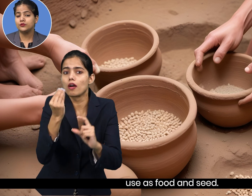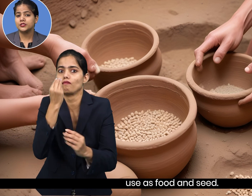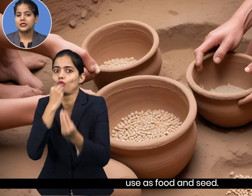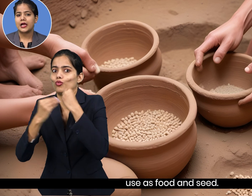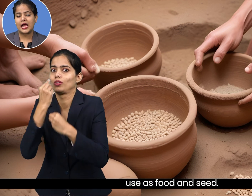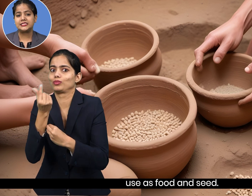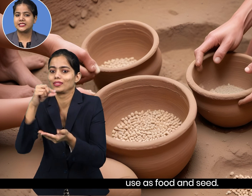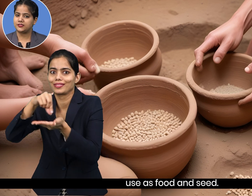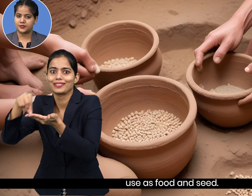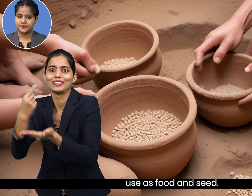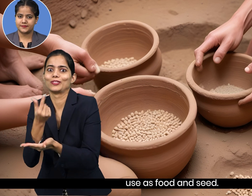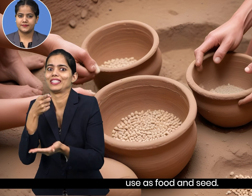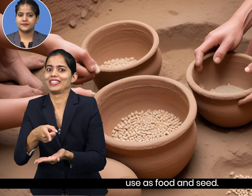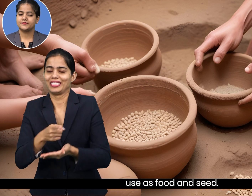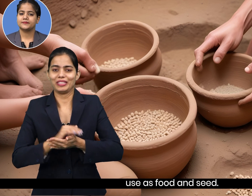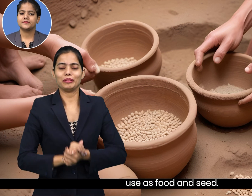as food and seed.